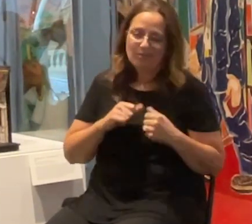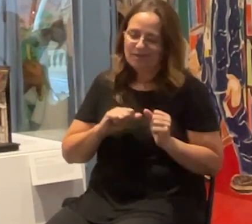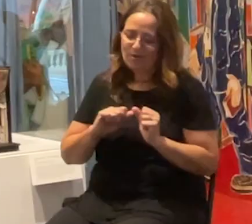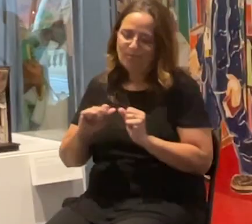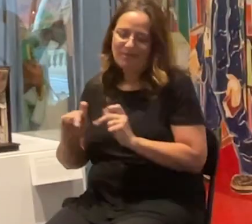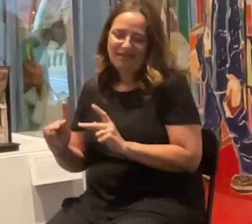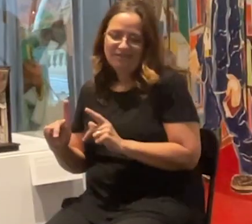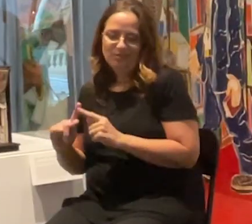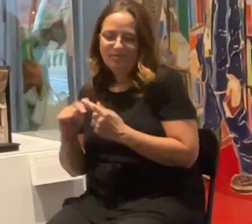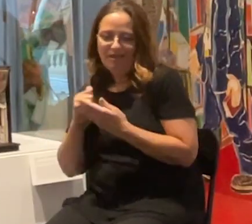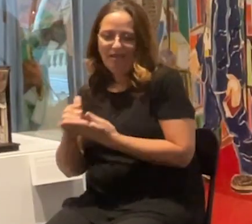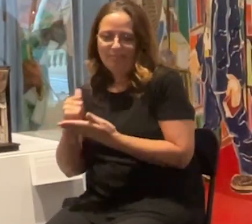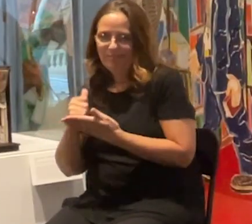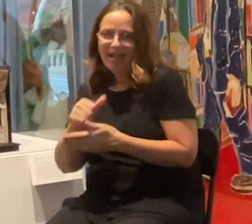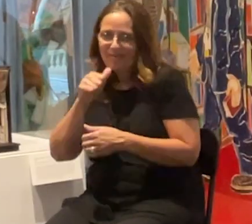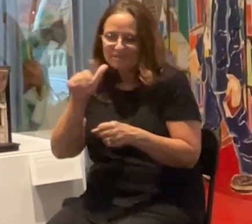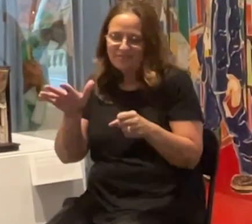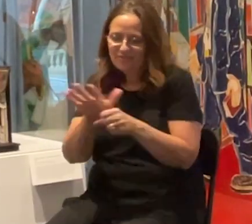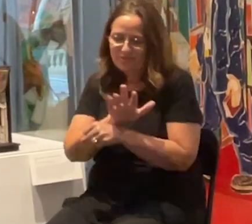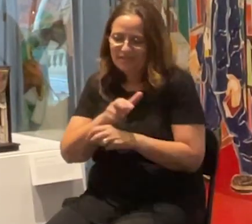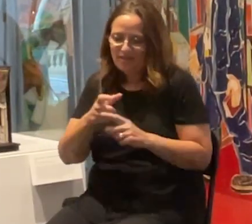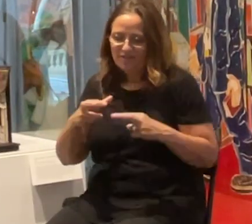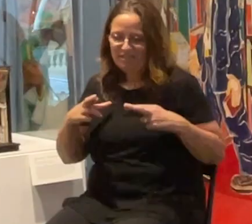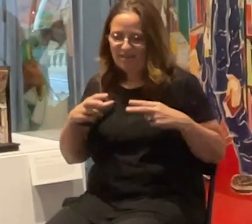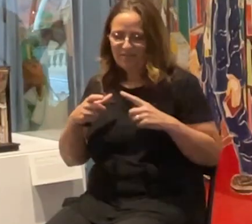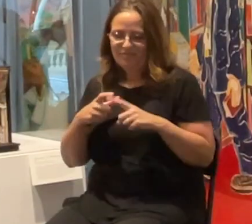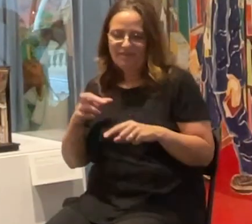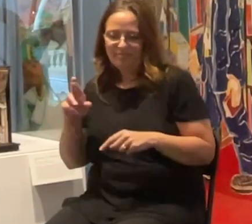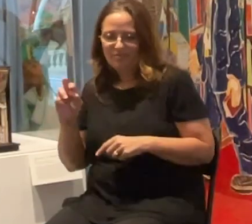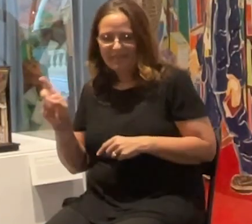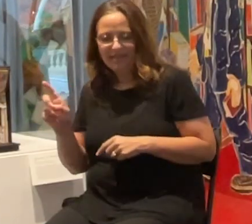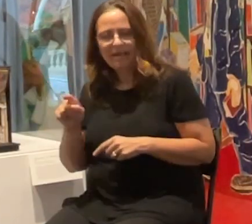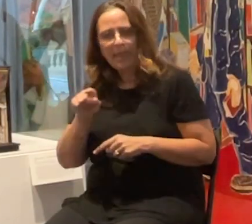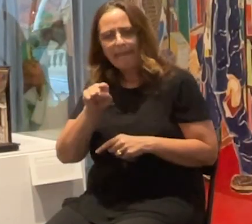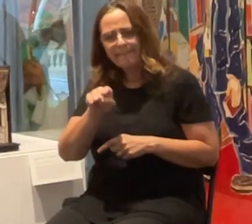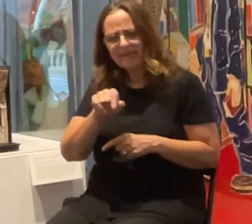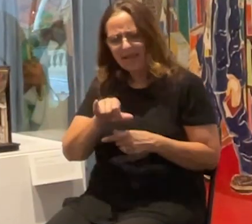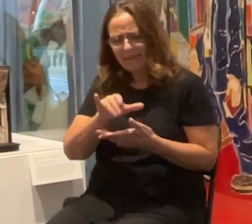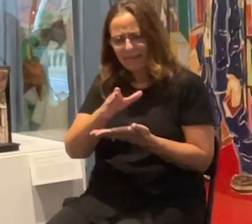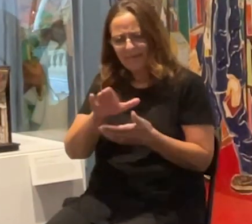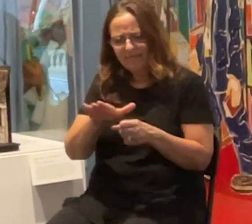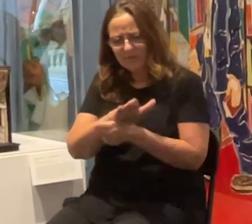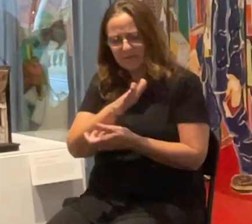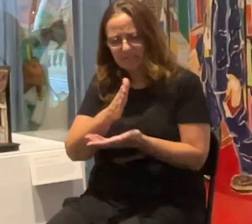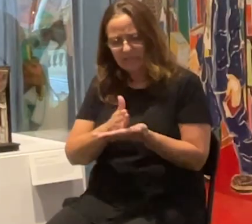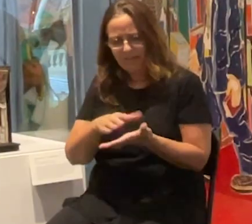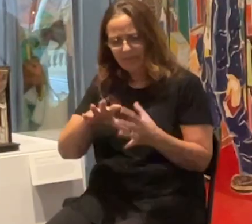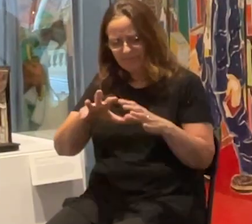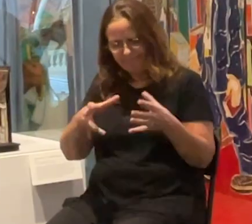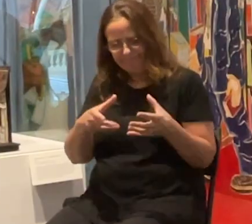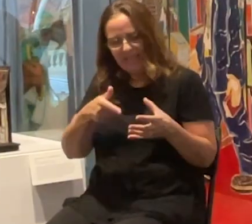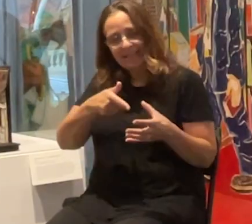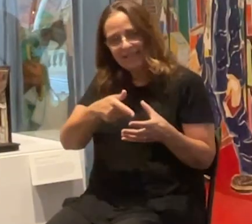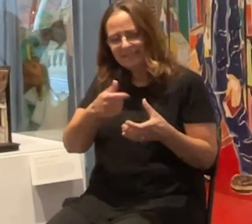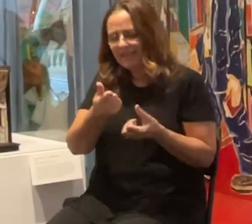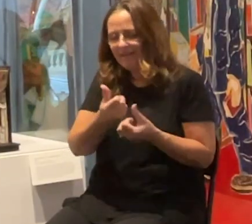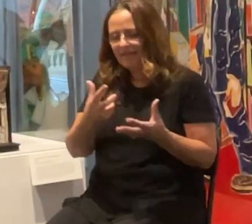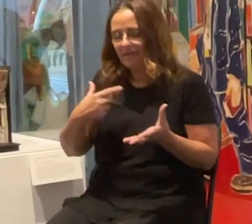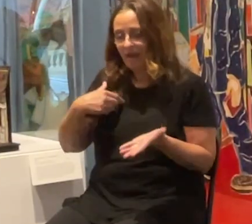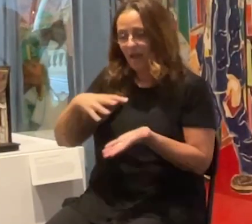wasn't fully retired. But that piece was, in a sense, everything I kind of learned from him in a lot of